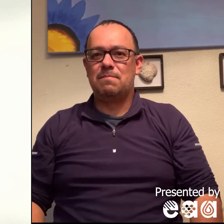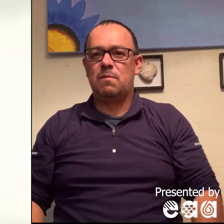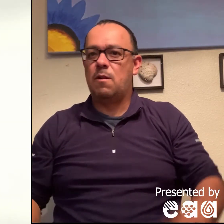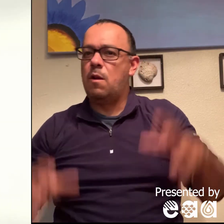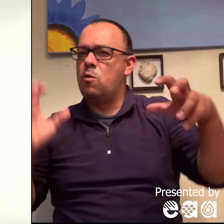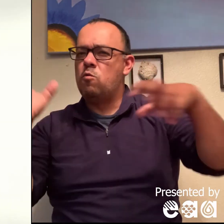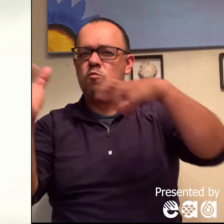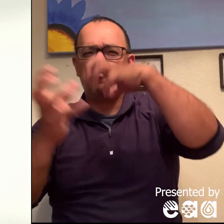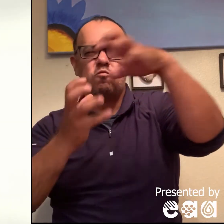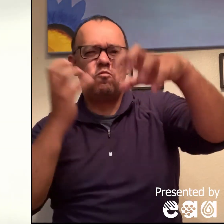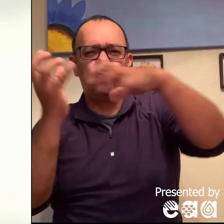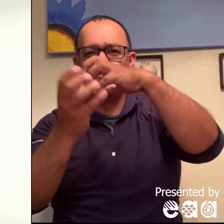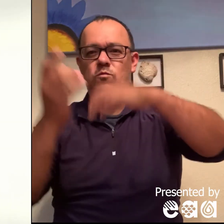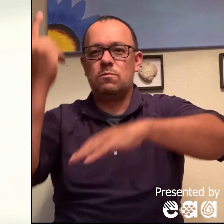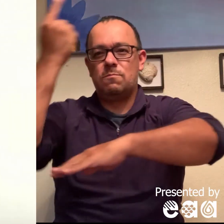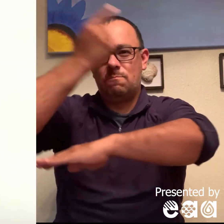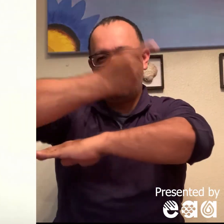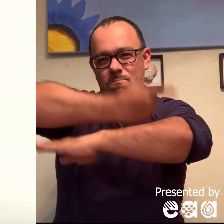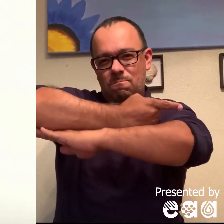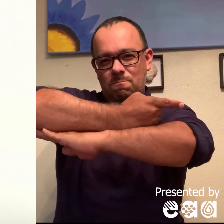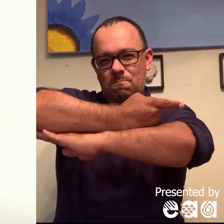was a stormy day.